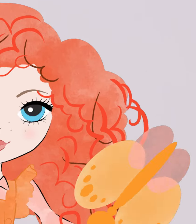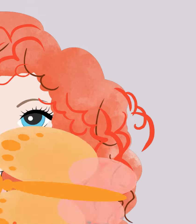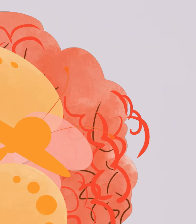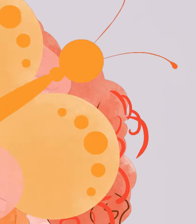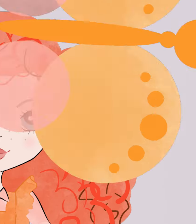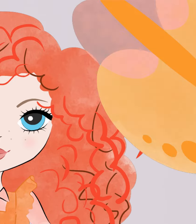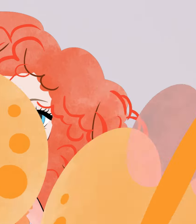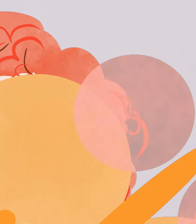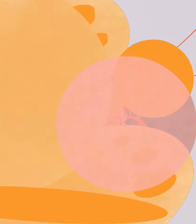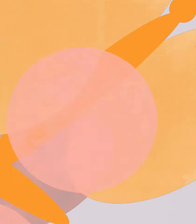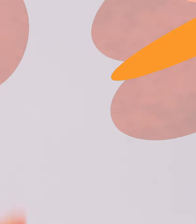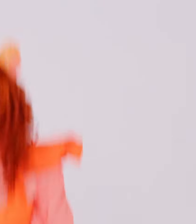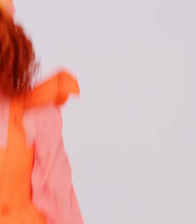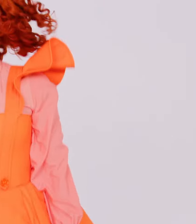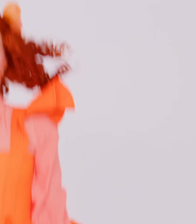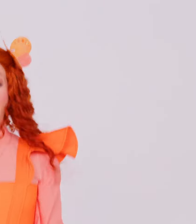Emma, Emma, Emma, Emma